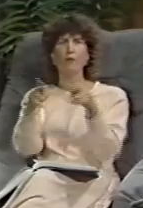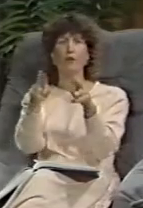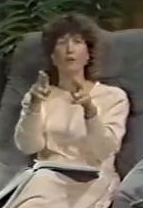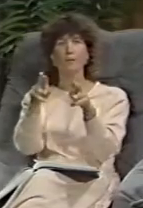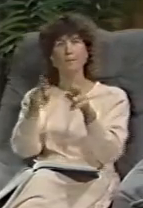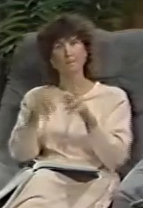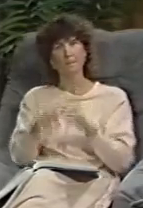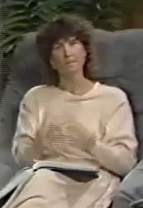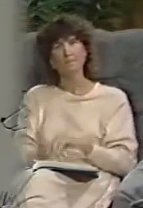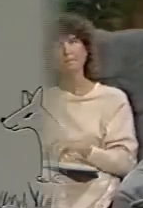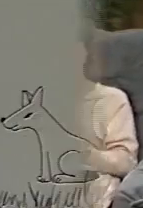river.